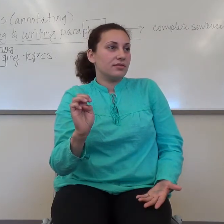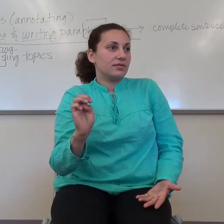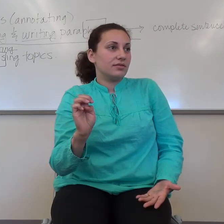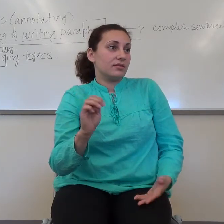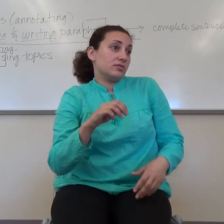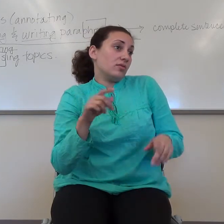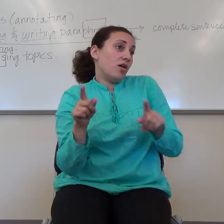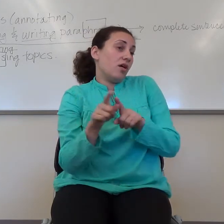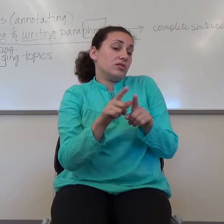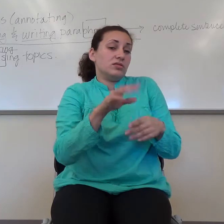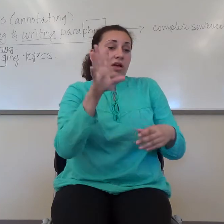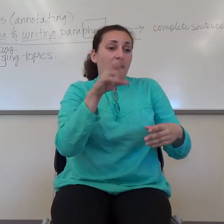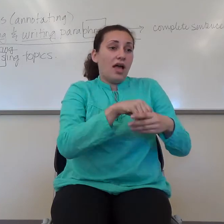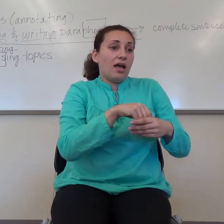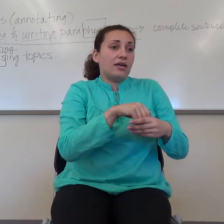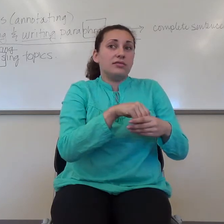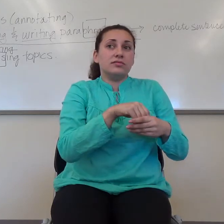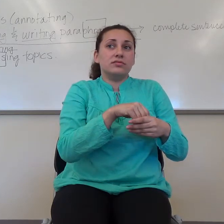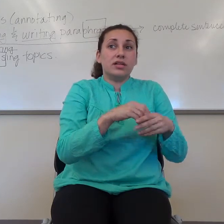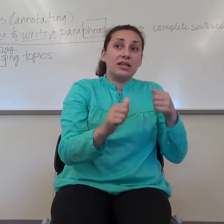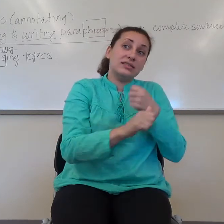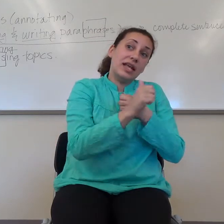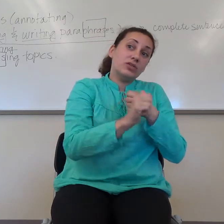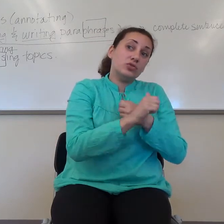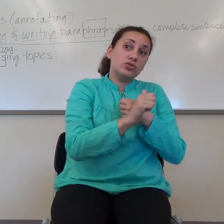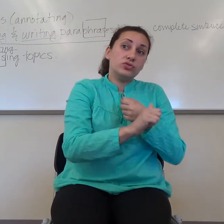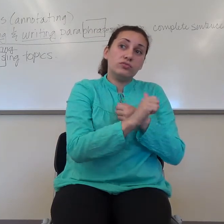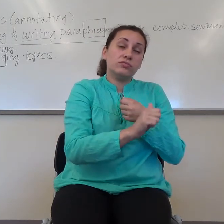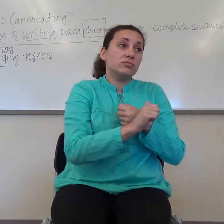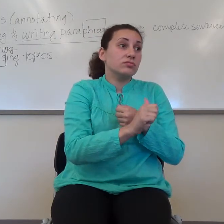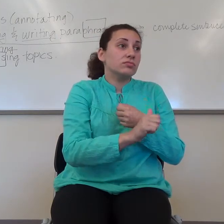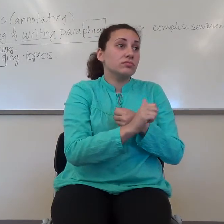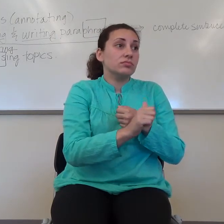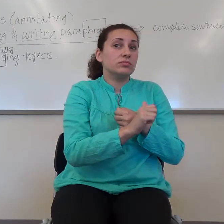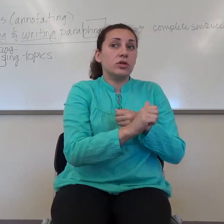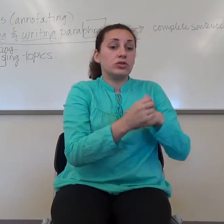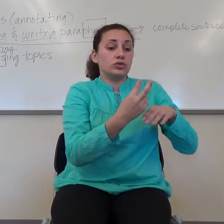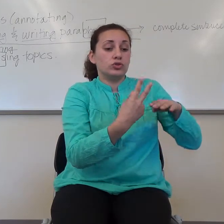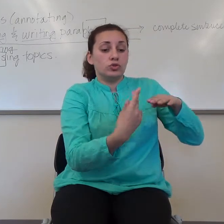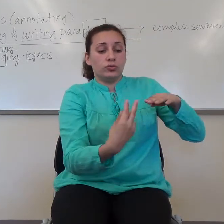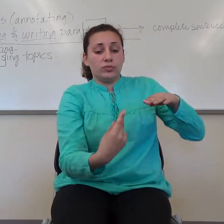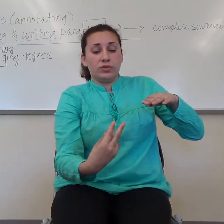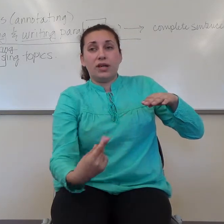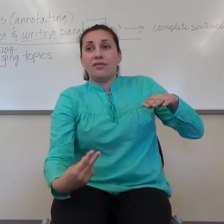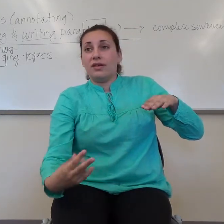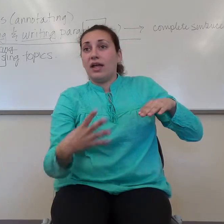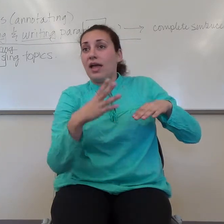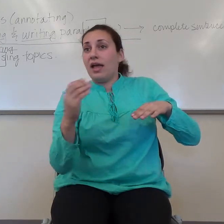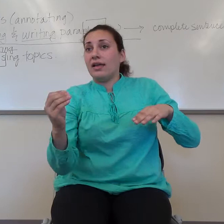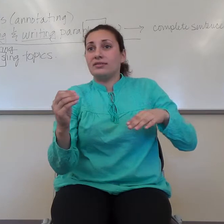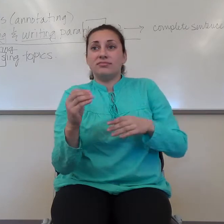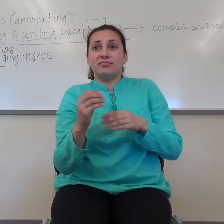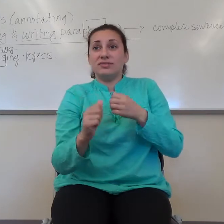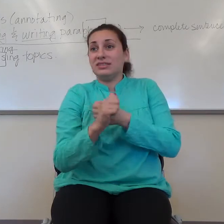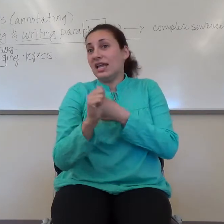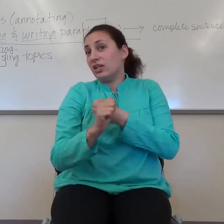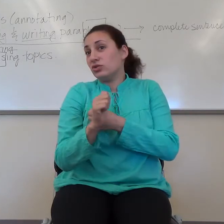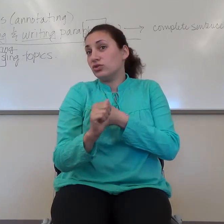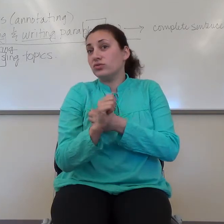also add and dangers, scuba diving and cave diving and its dangers. Okay, that would have been